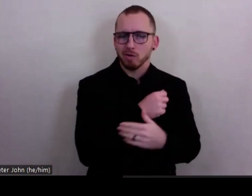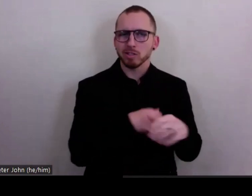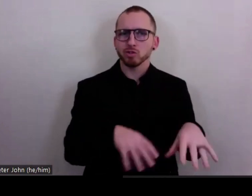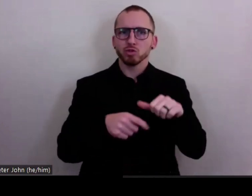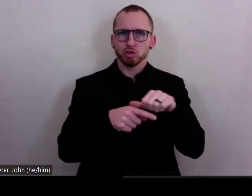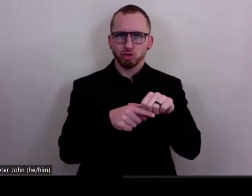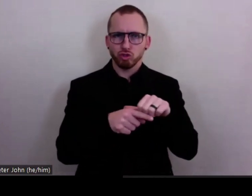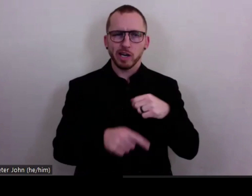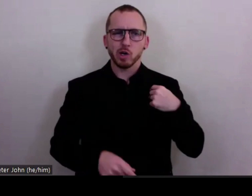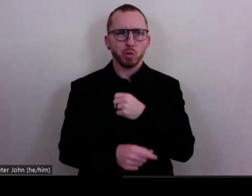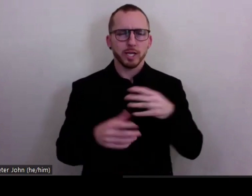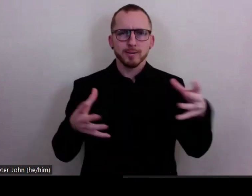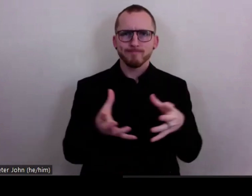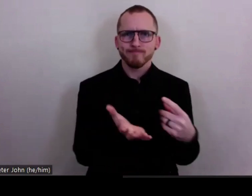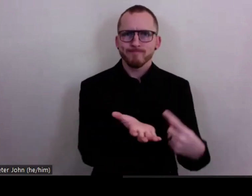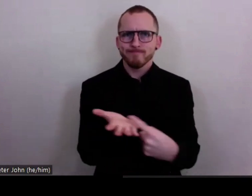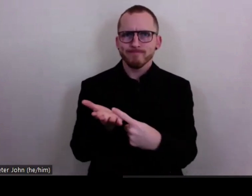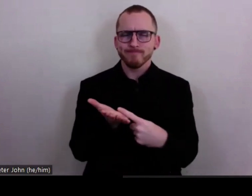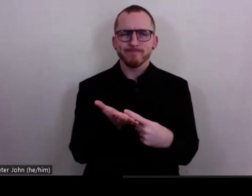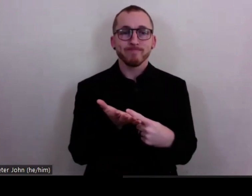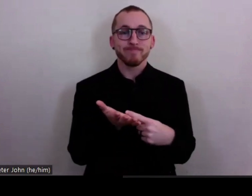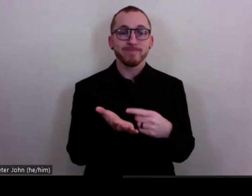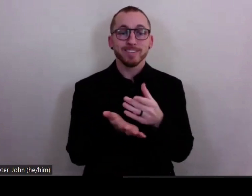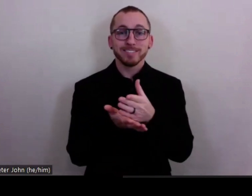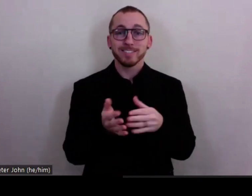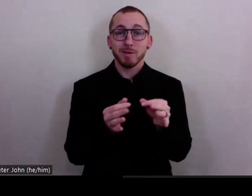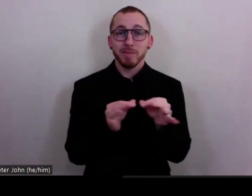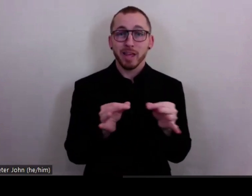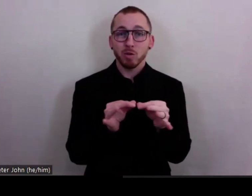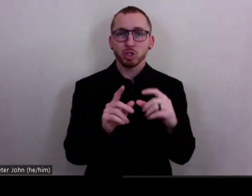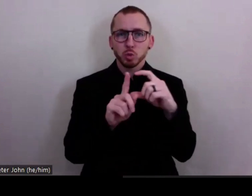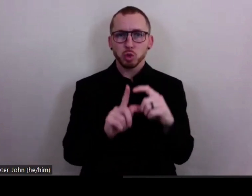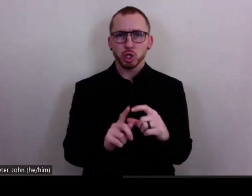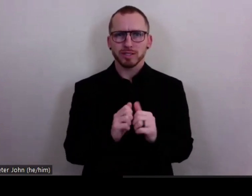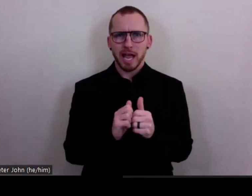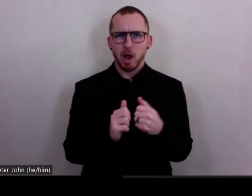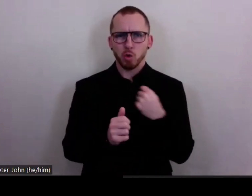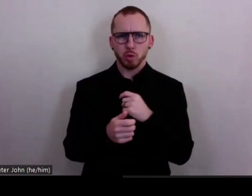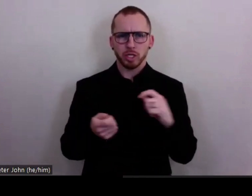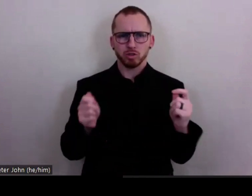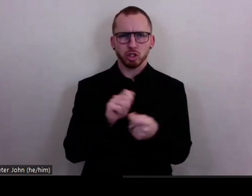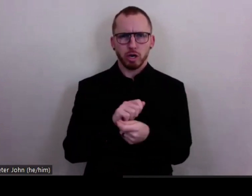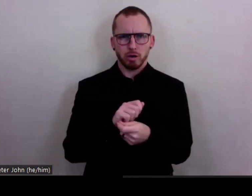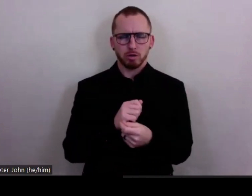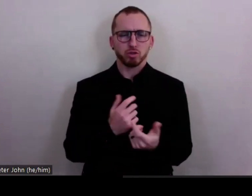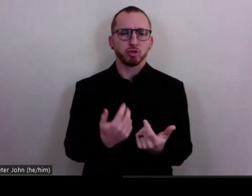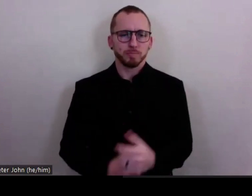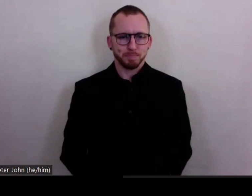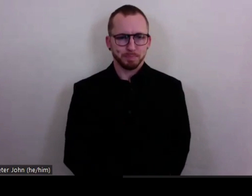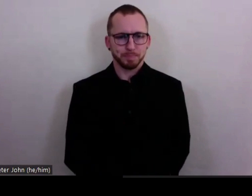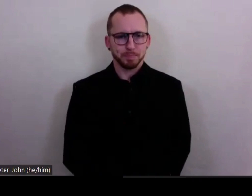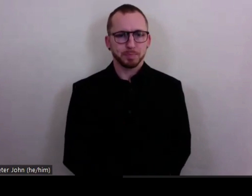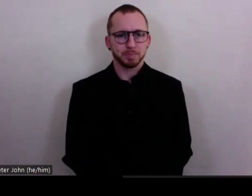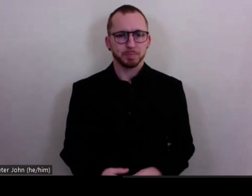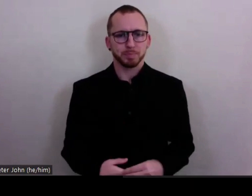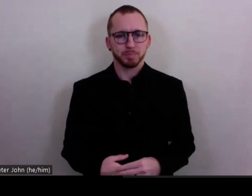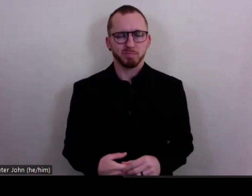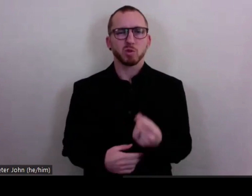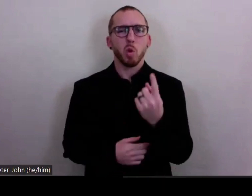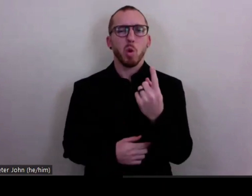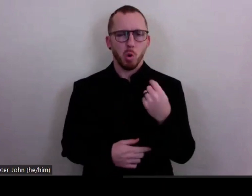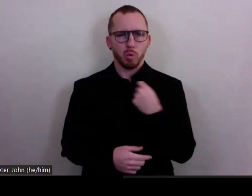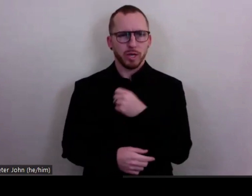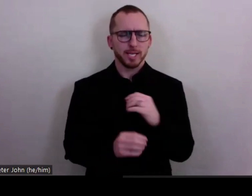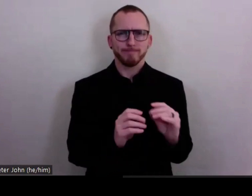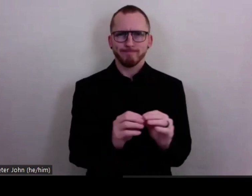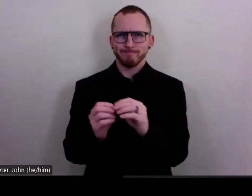could we change words? And so one of the things that we had said is, okay, so how could we